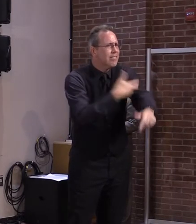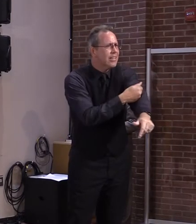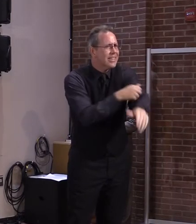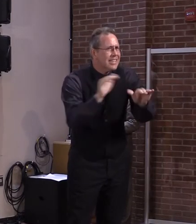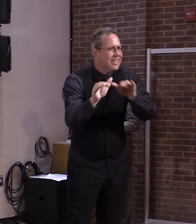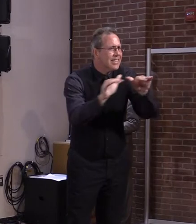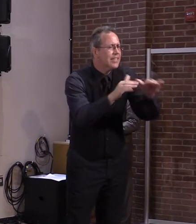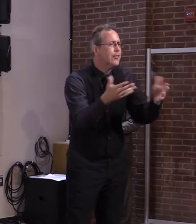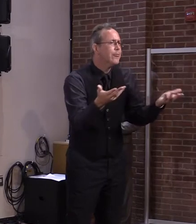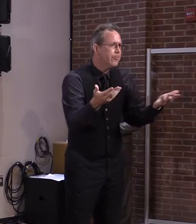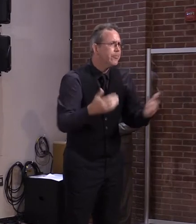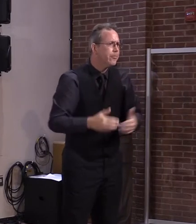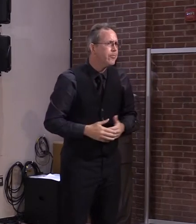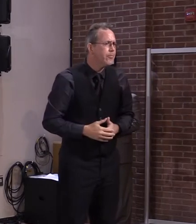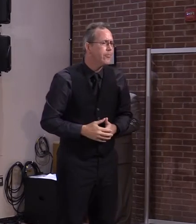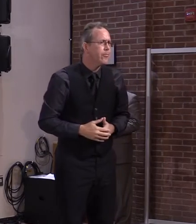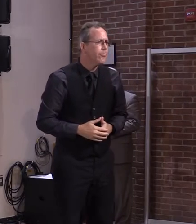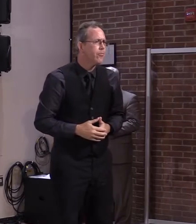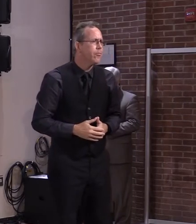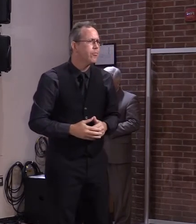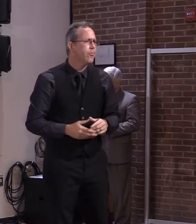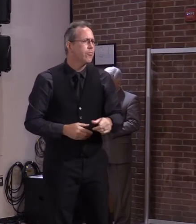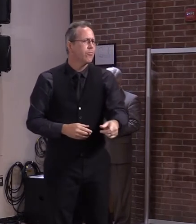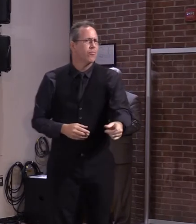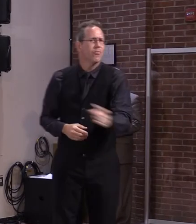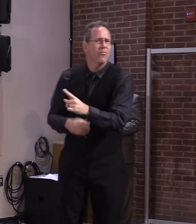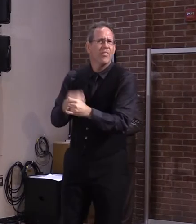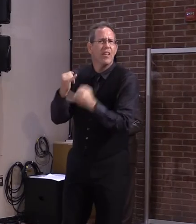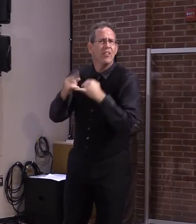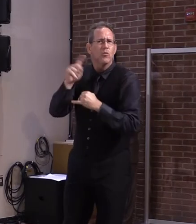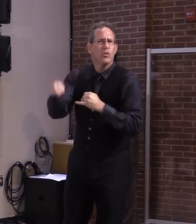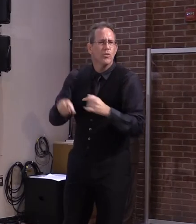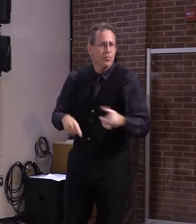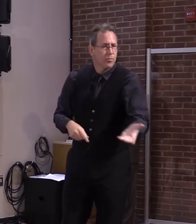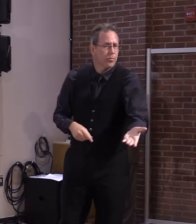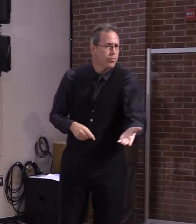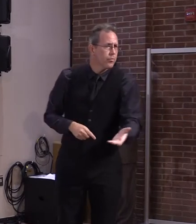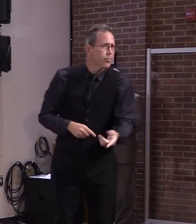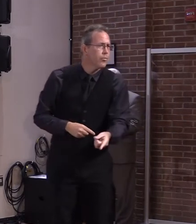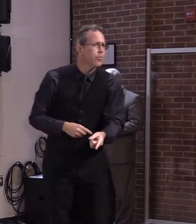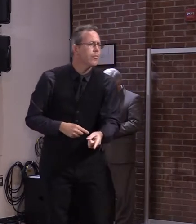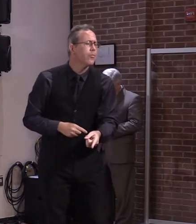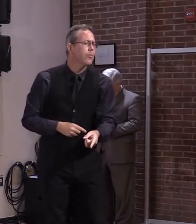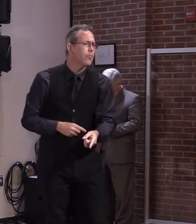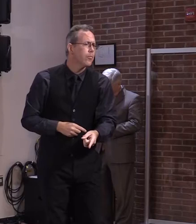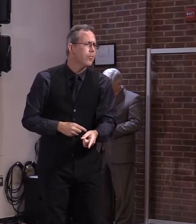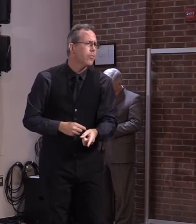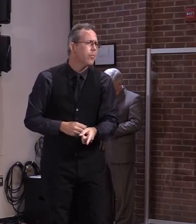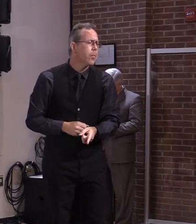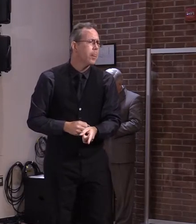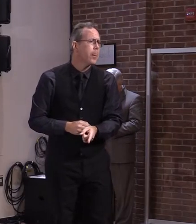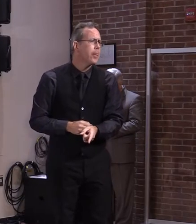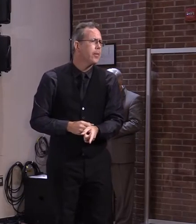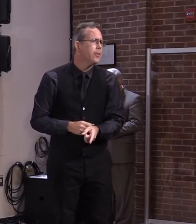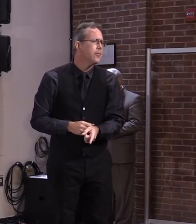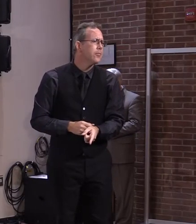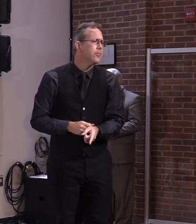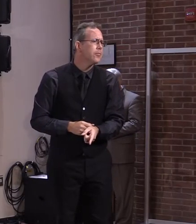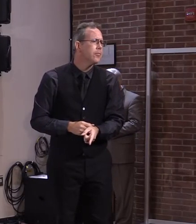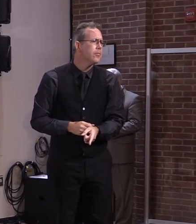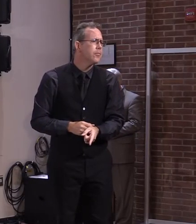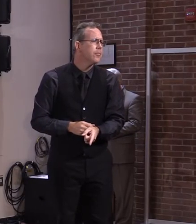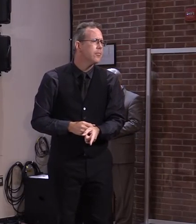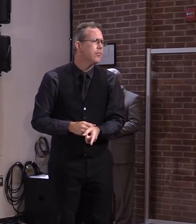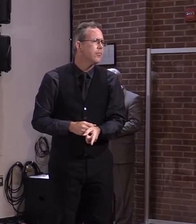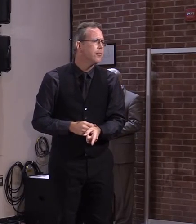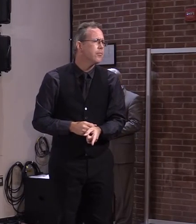Okay. And Secretary French, last question. That report, infectious in schools report this week out of 174